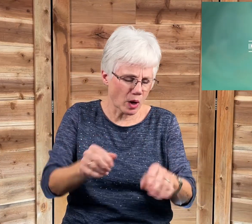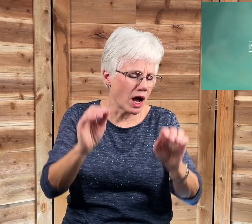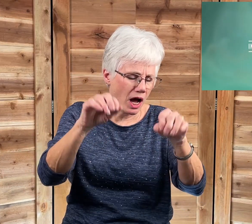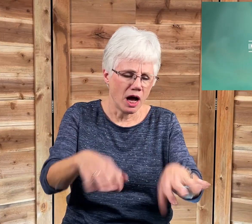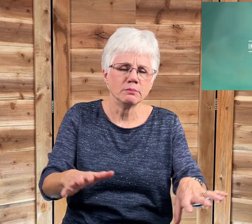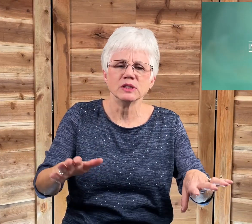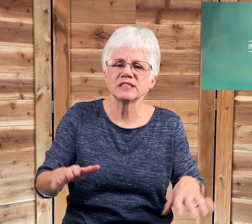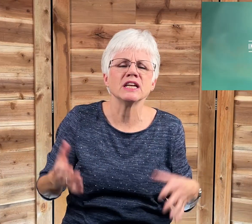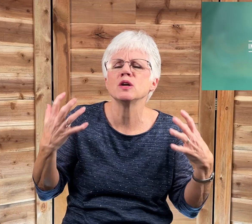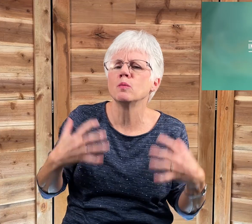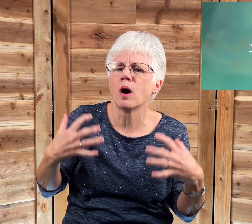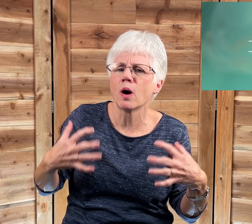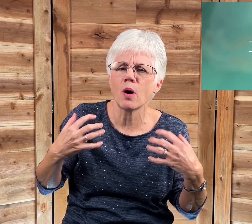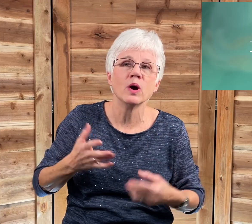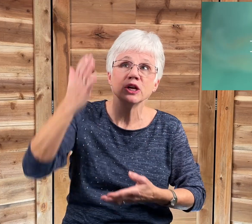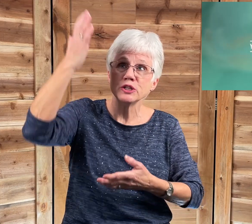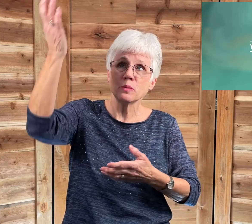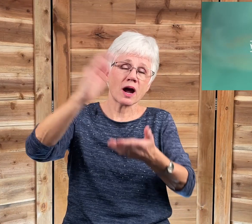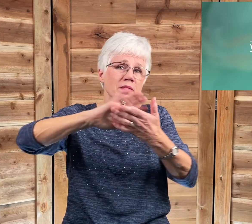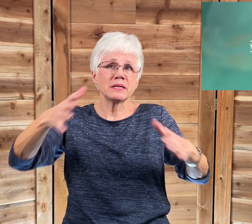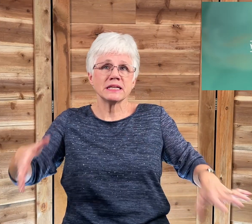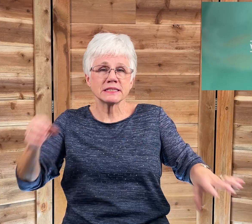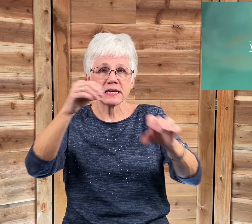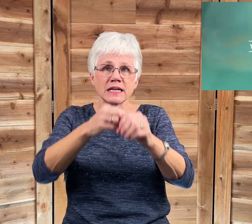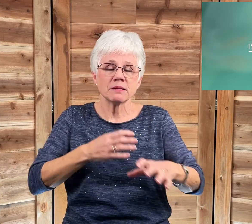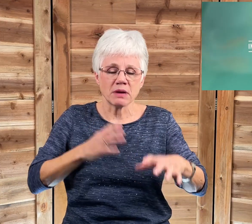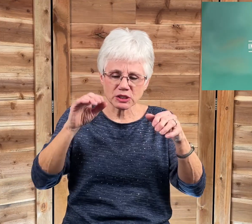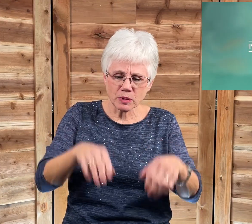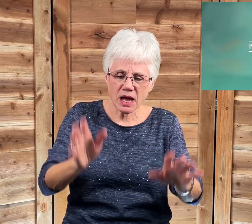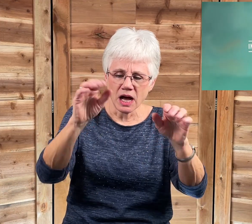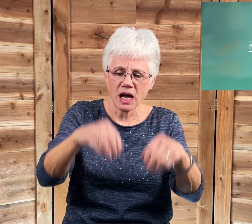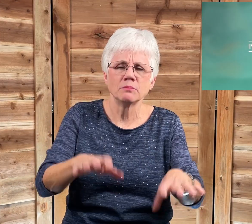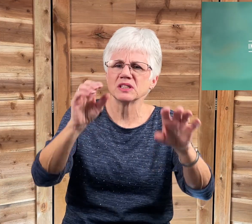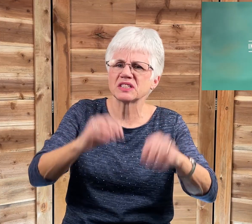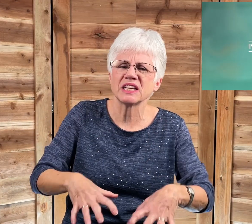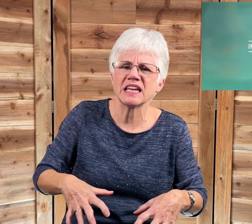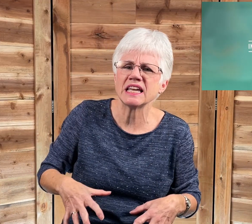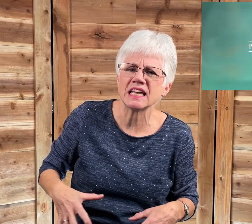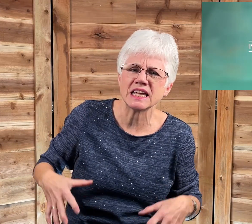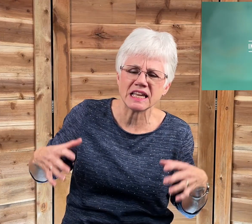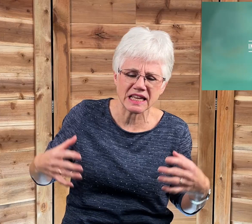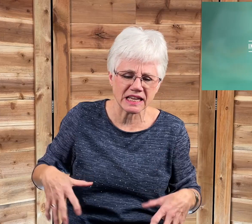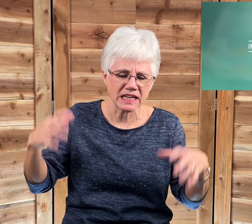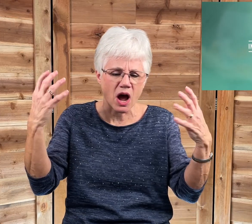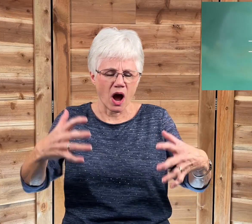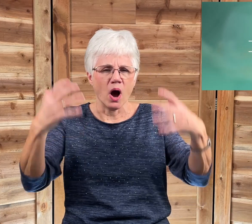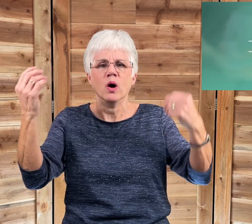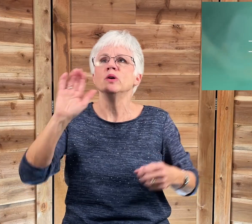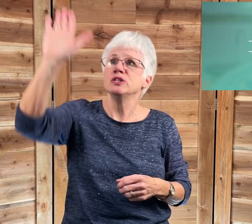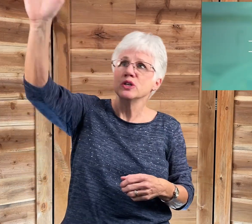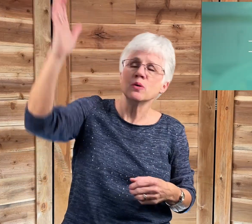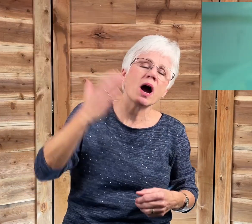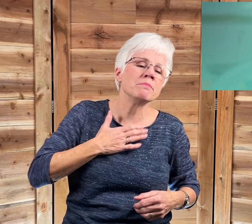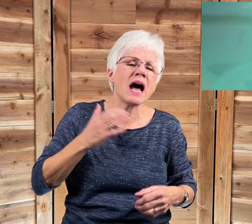my troubled sea. Whoa, you are the peace in my troubled sea.